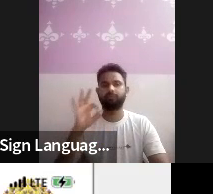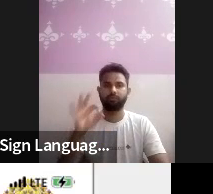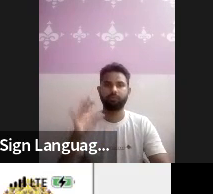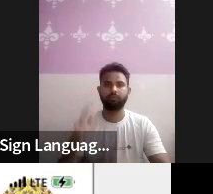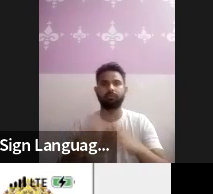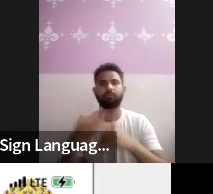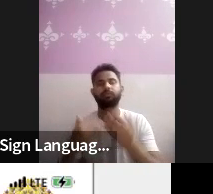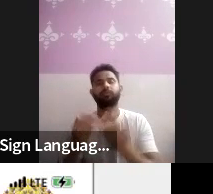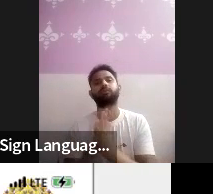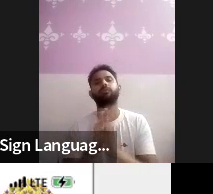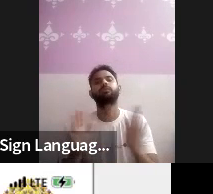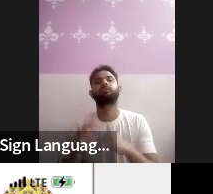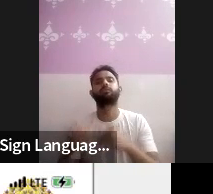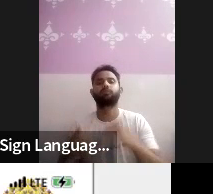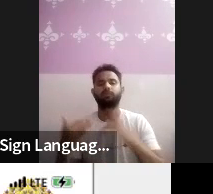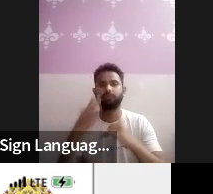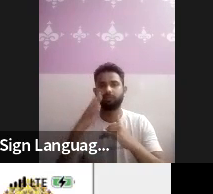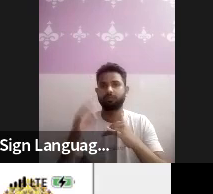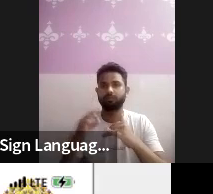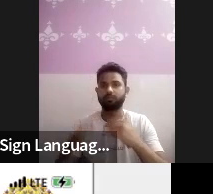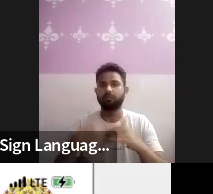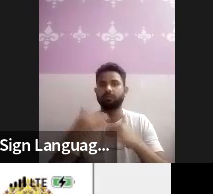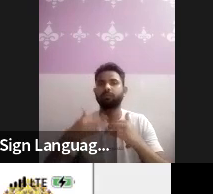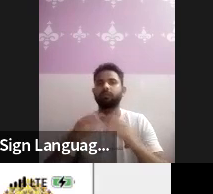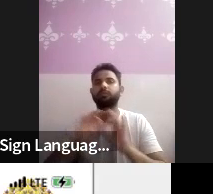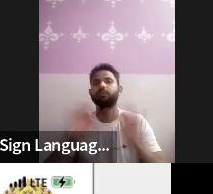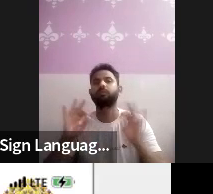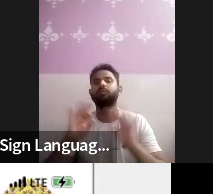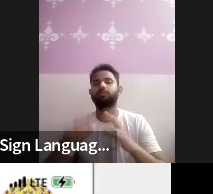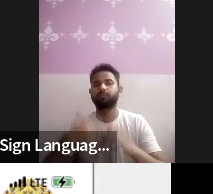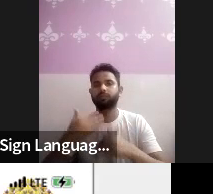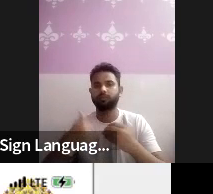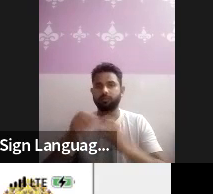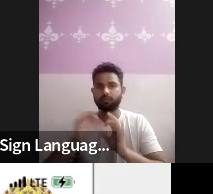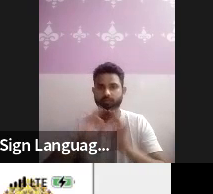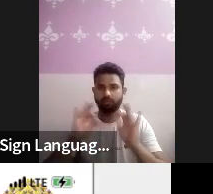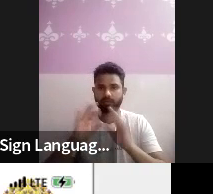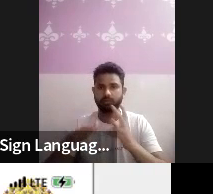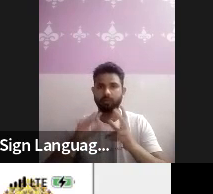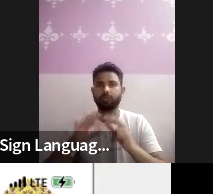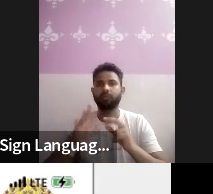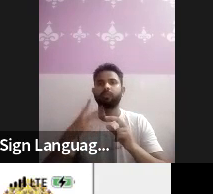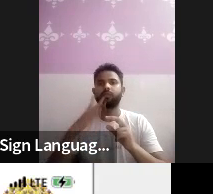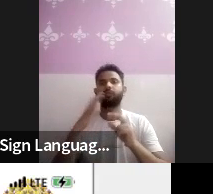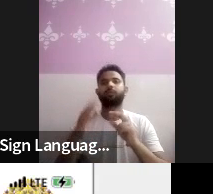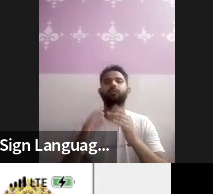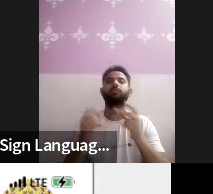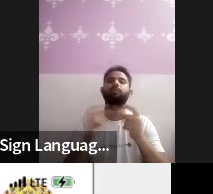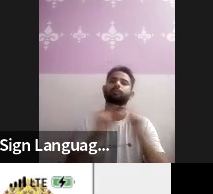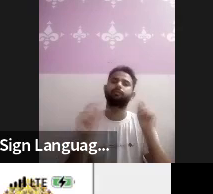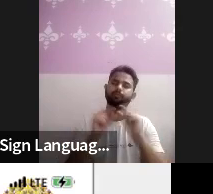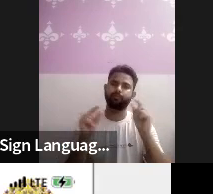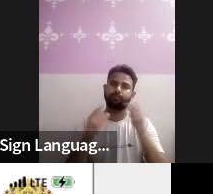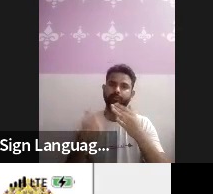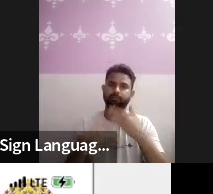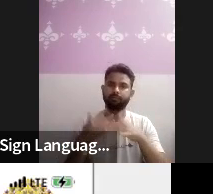You've given 20 answers. People feel like, oh, I've really done something. But when you write an